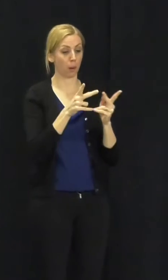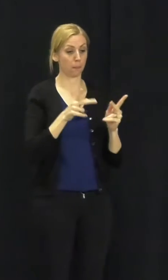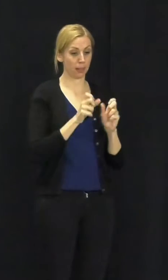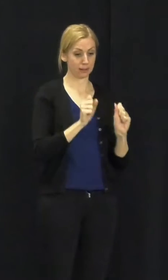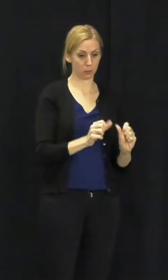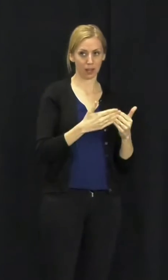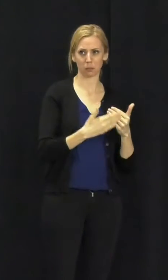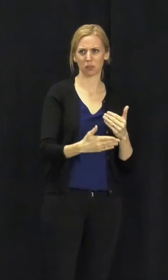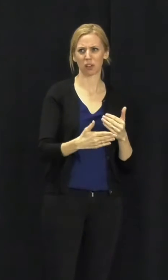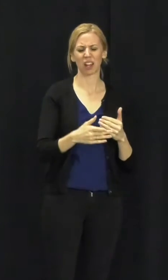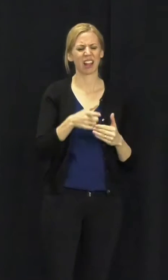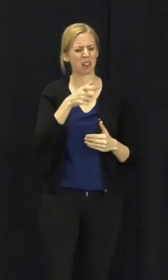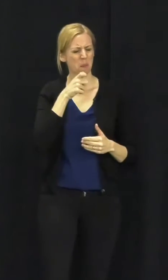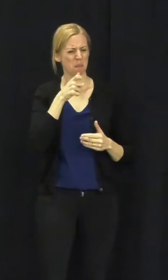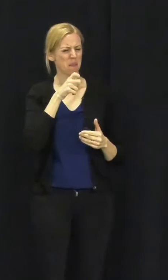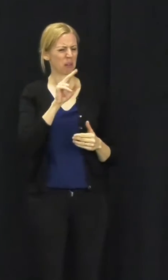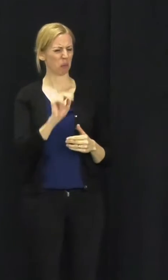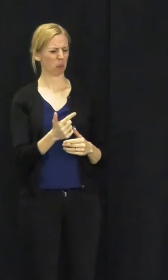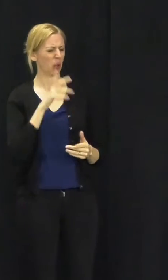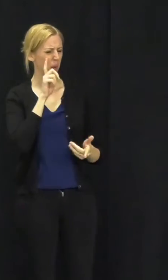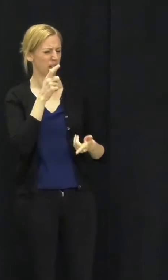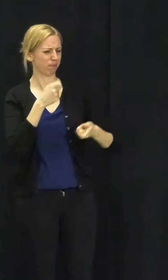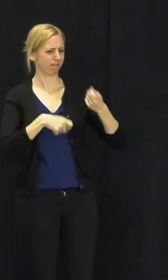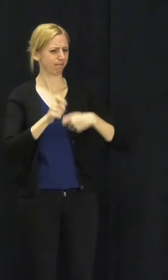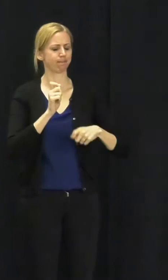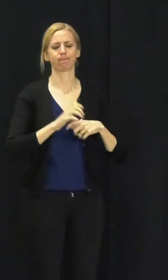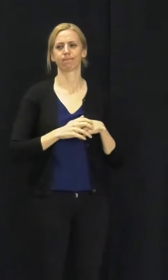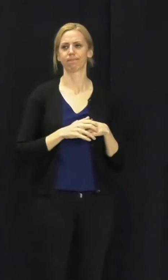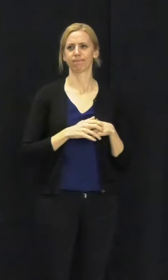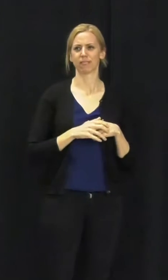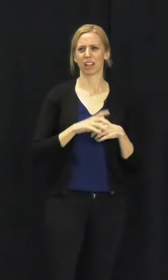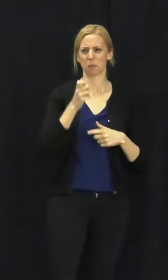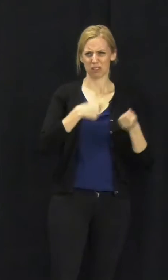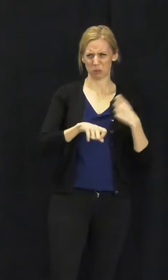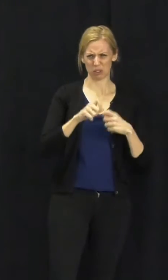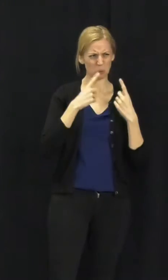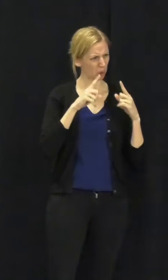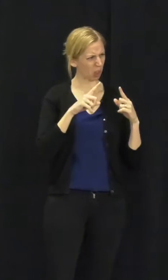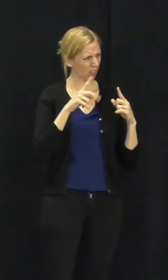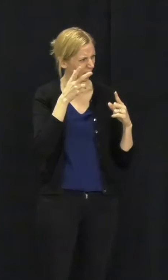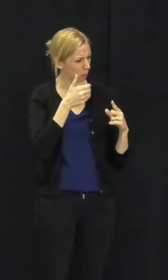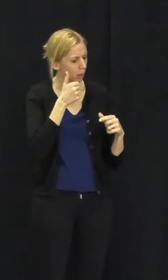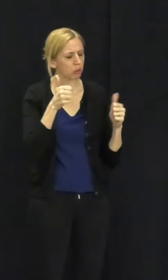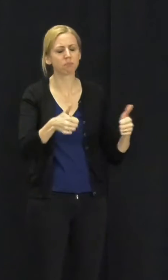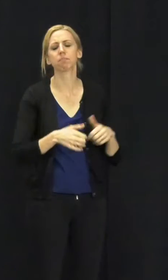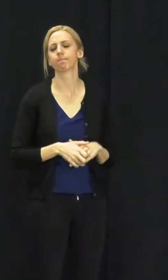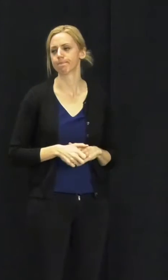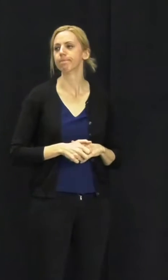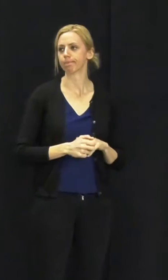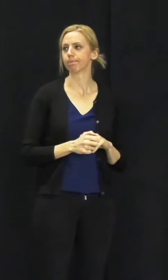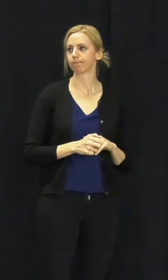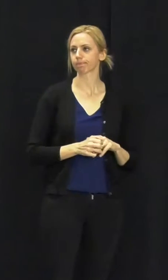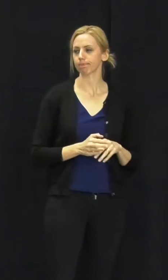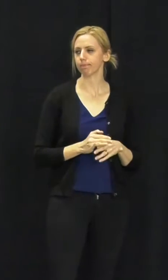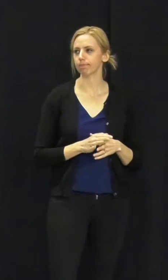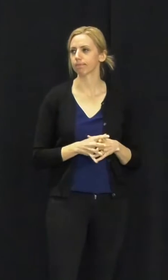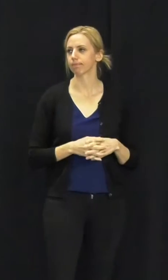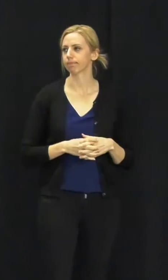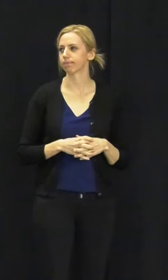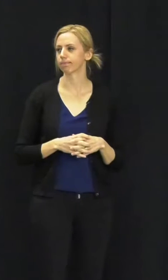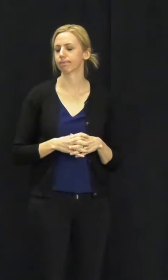of the Asian American Arts Alliance, which for 34 years here in New York has been supporting the artistic careers